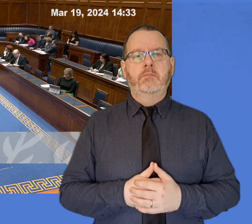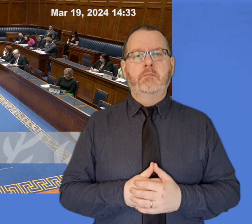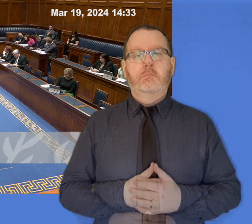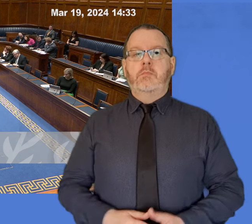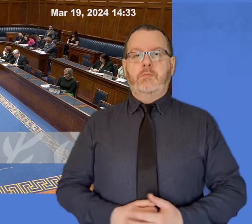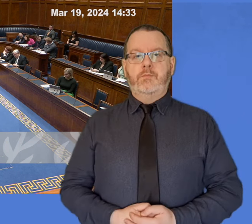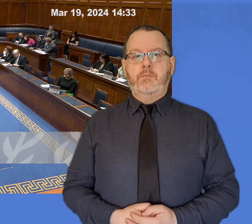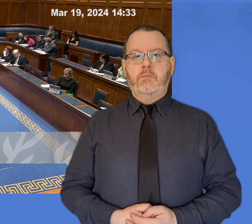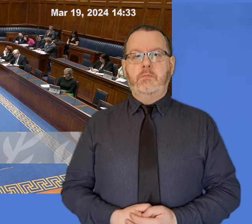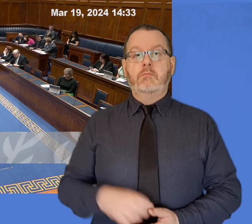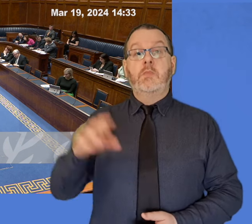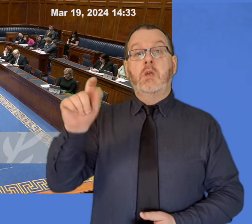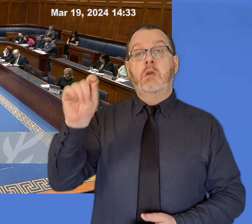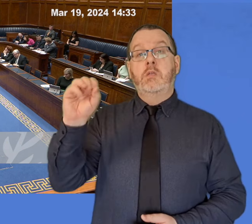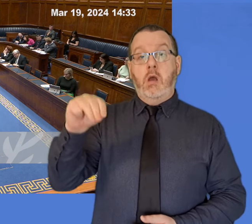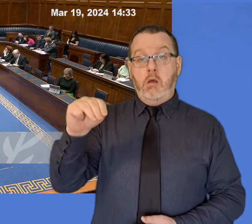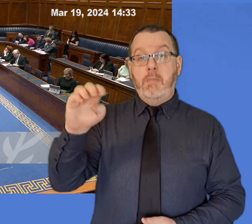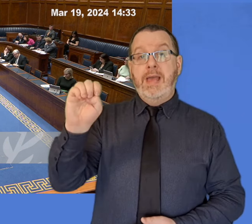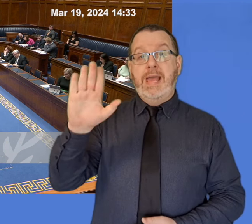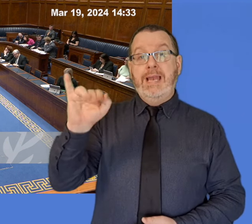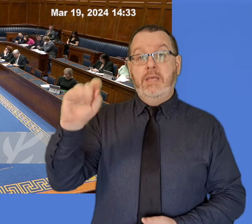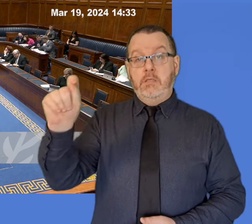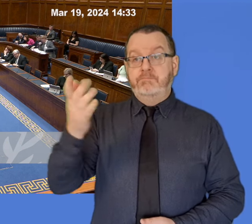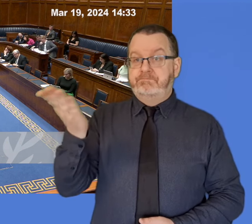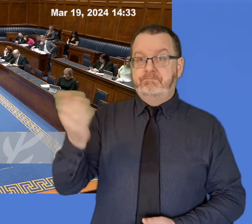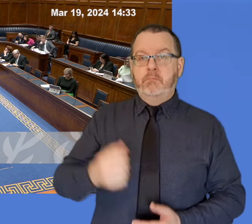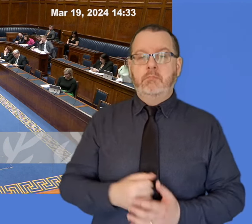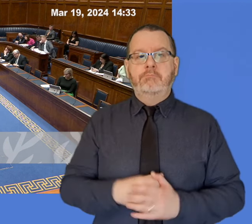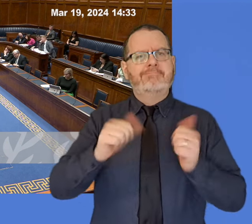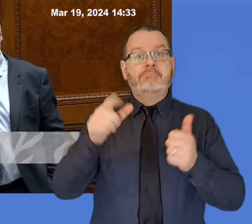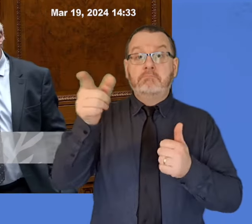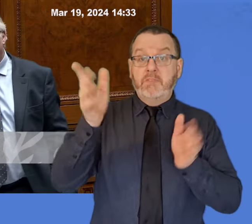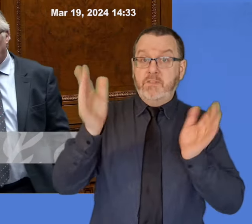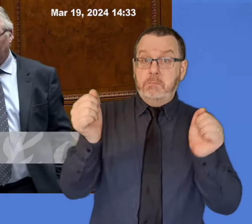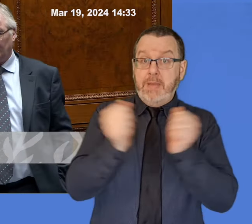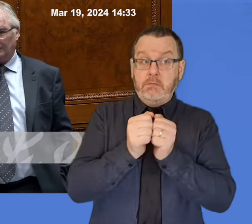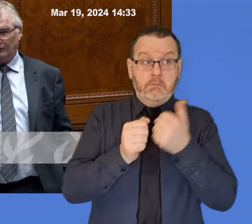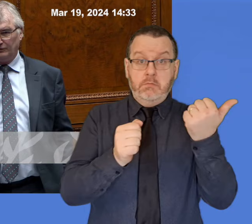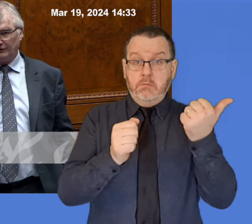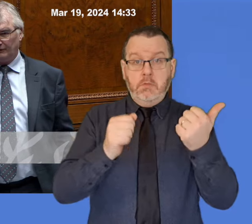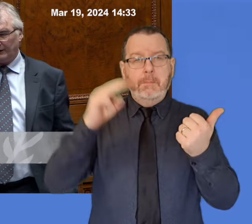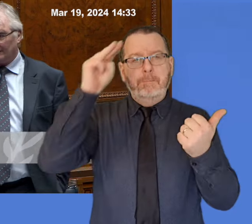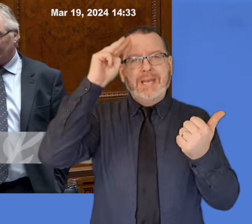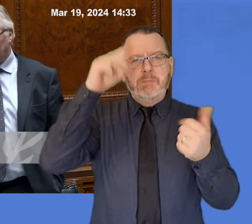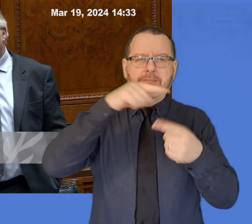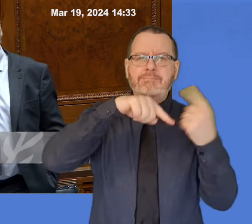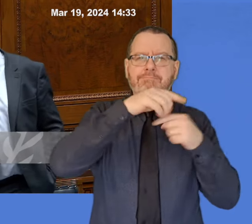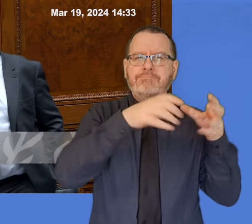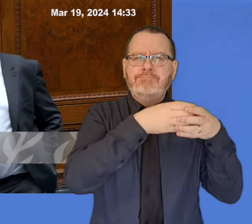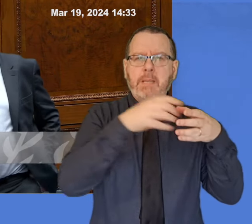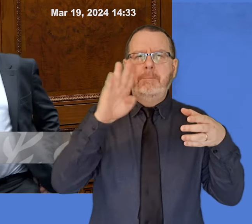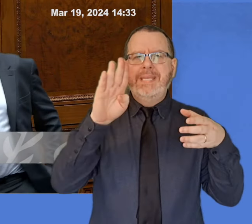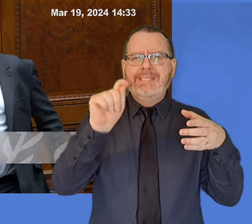has met yet with the management of BT&EE regarding the potential of closure of the Enniskillen